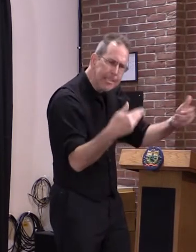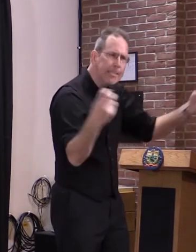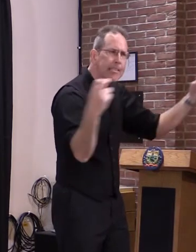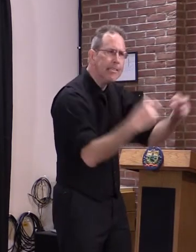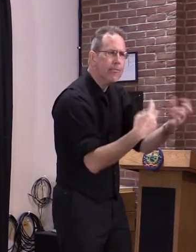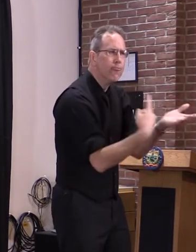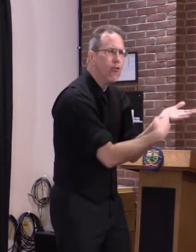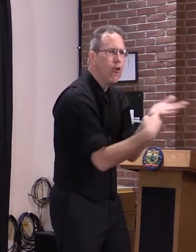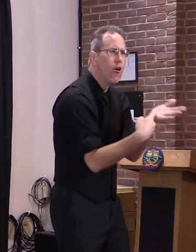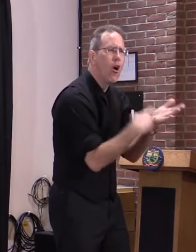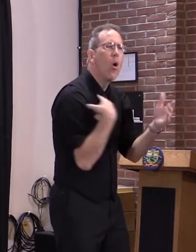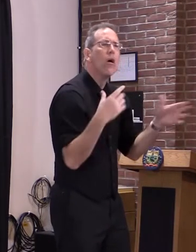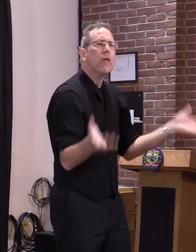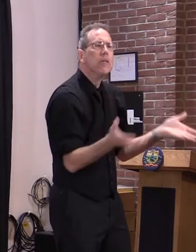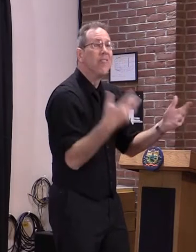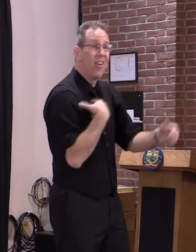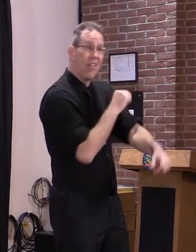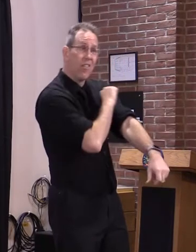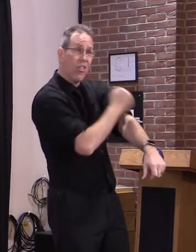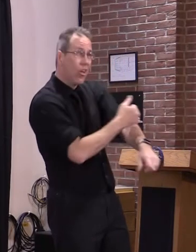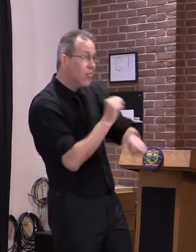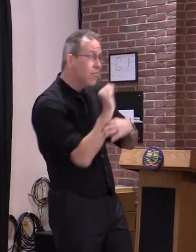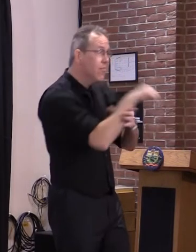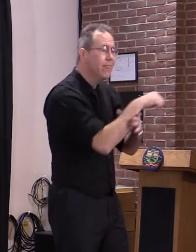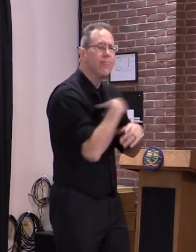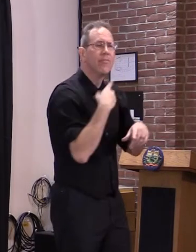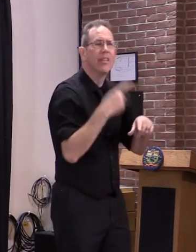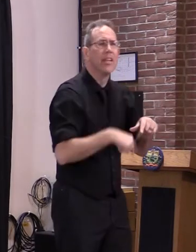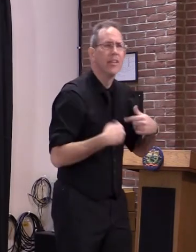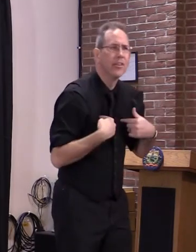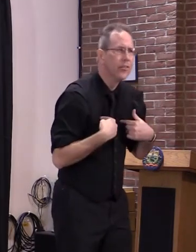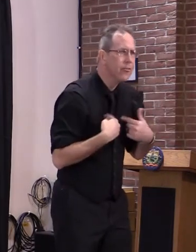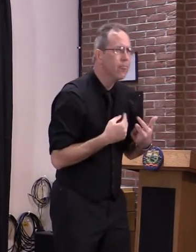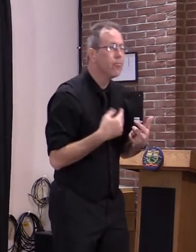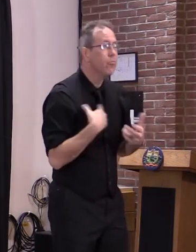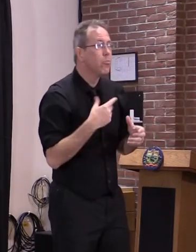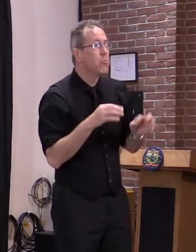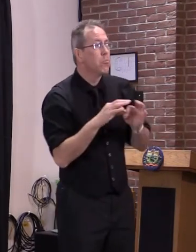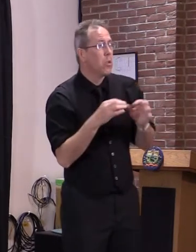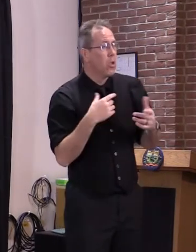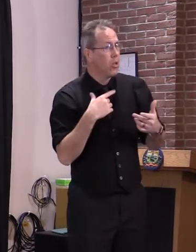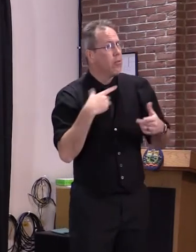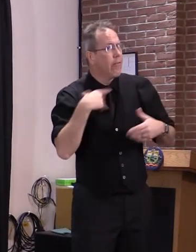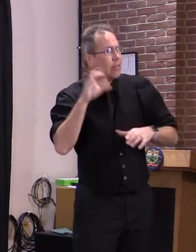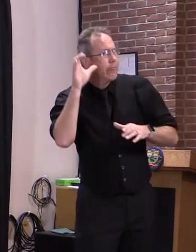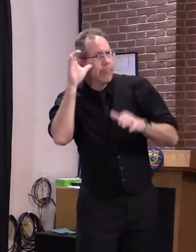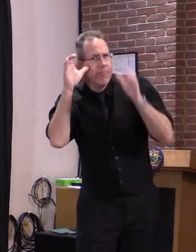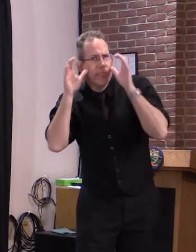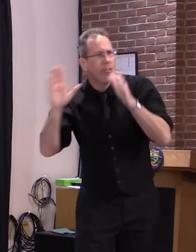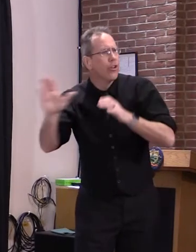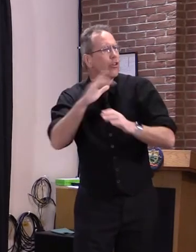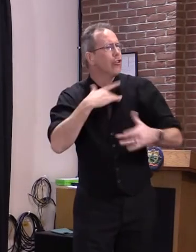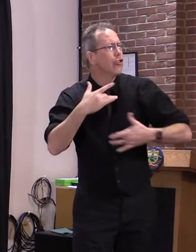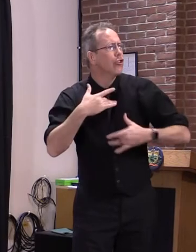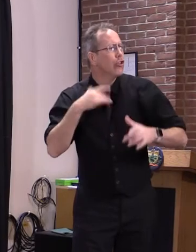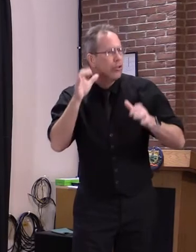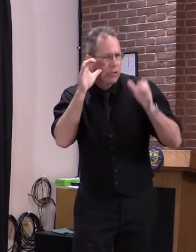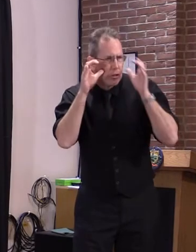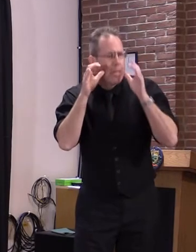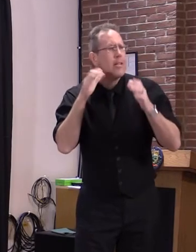mention any consumers that are concerned about the impact they are. We encourage them to reach out to our department to have conversations